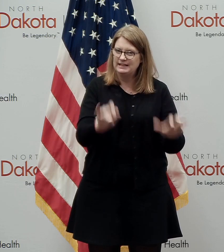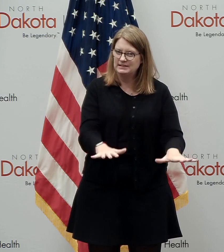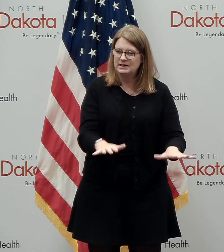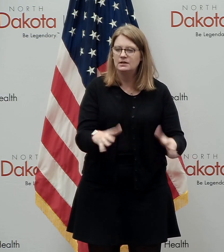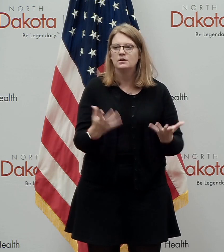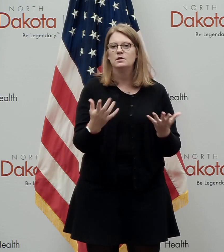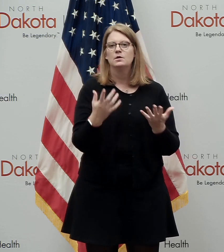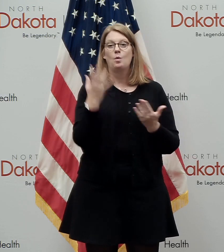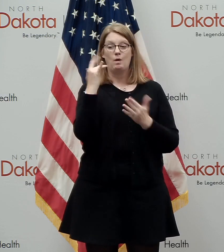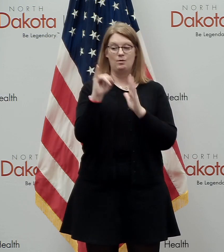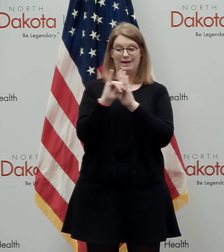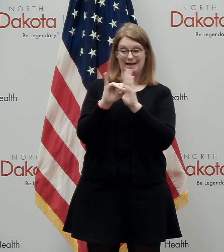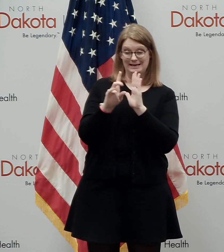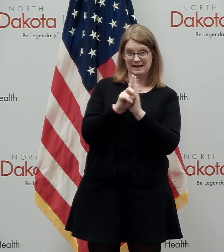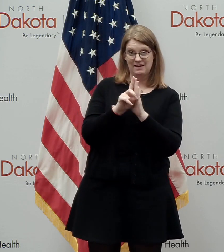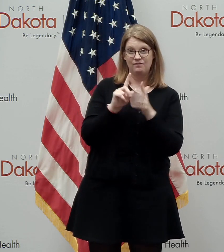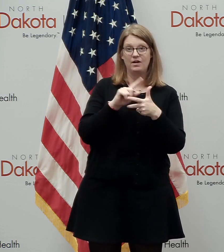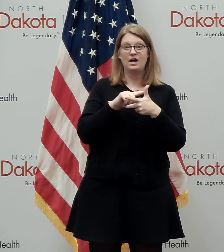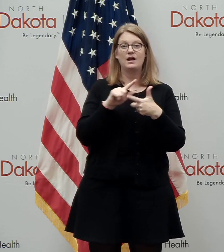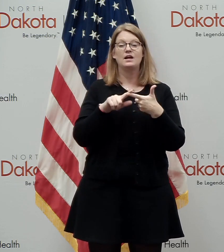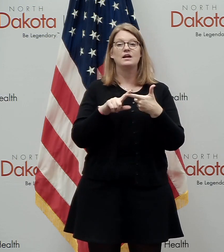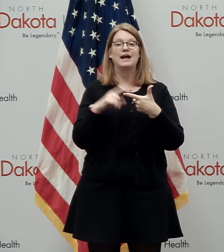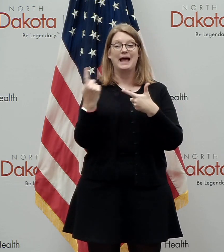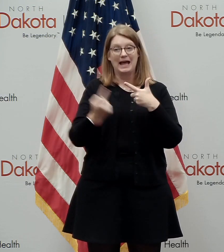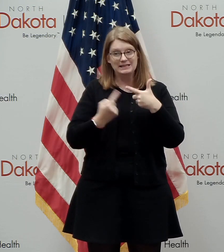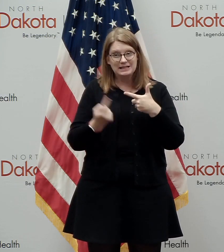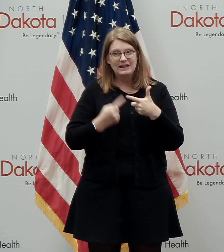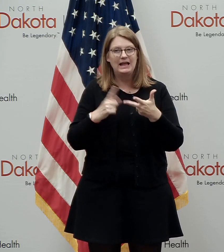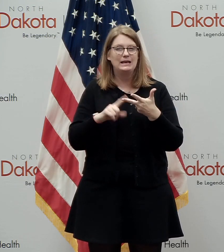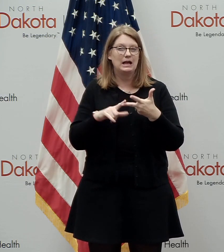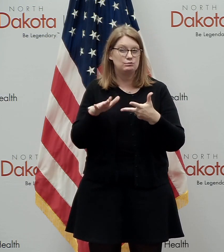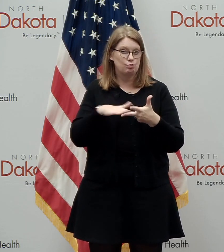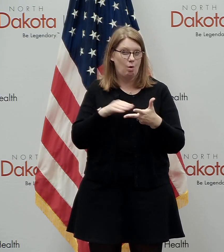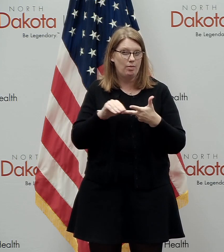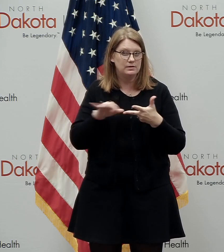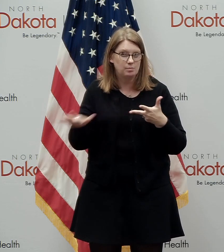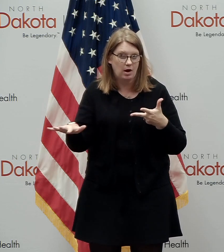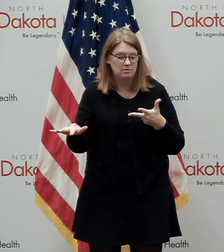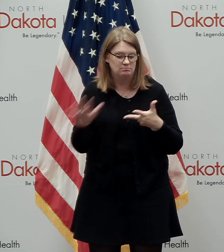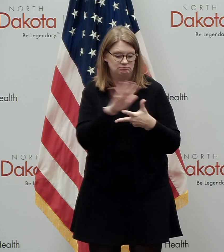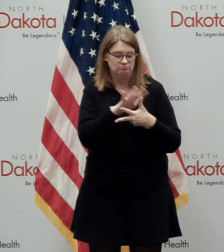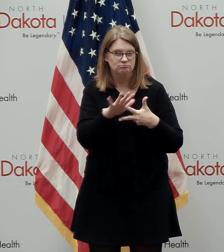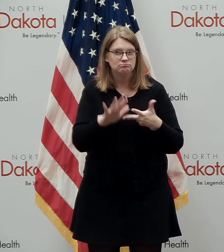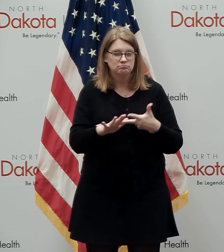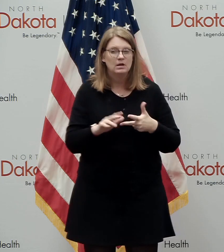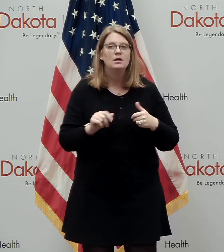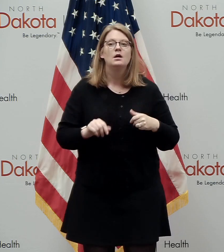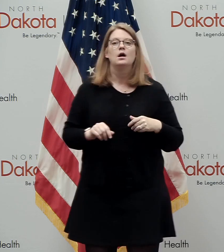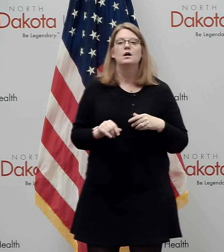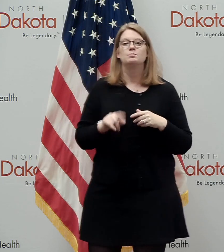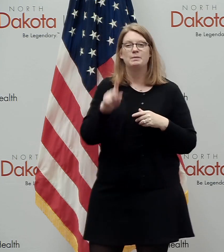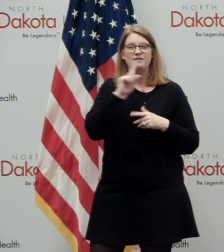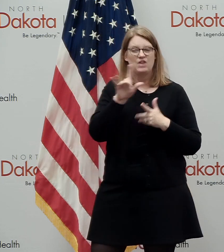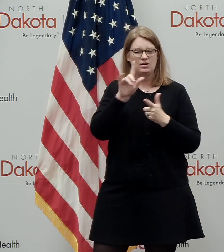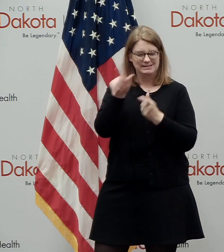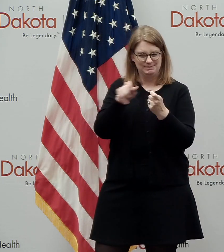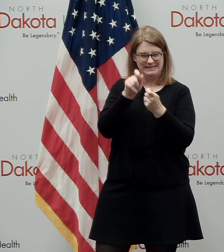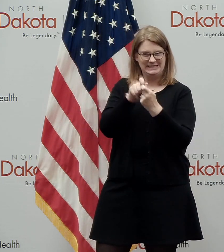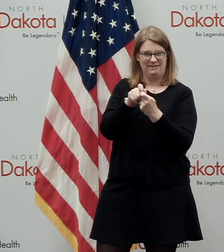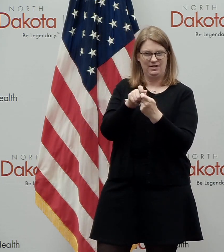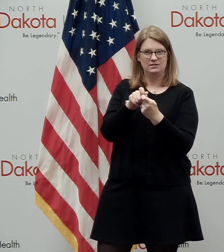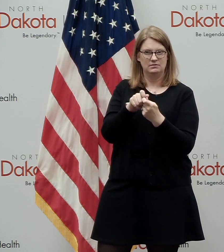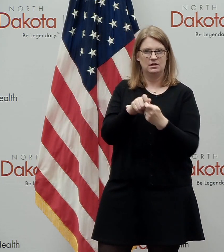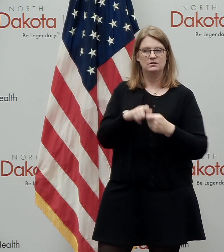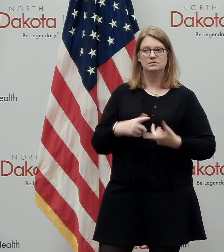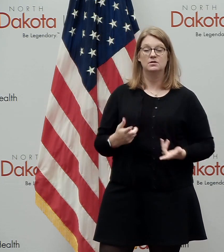can identify, isolate, and slow the spread. We've been very proactive and we've been very targeting, because when we know from 6 months